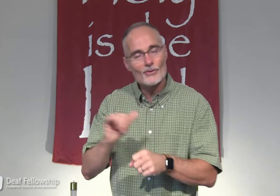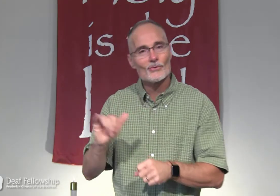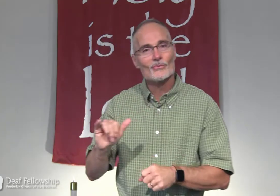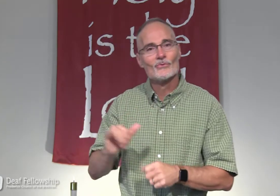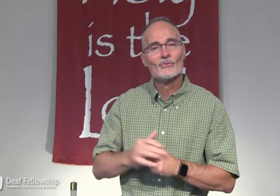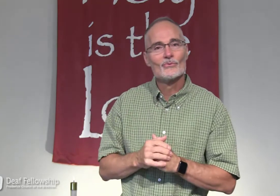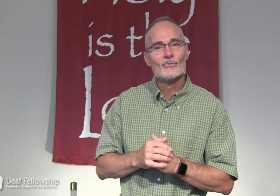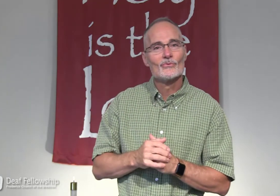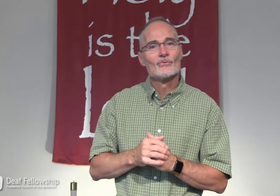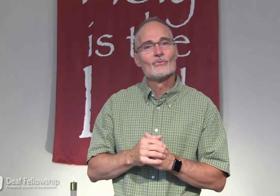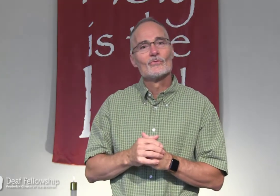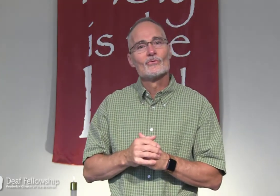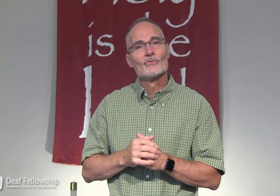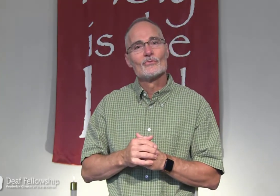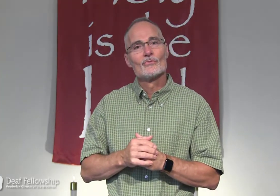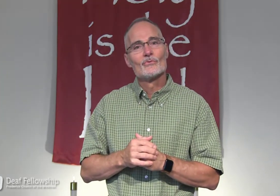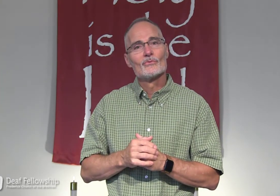Jesus prays for your faith too.